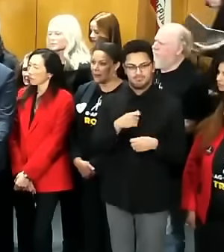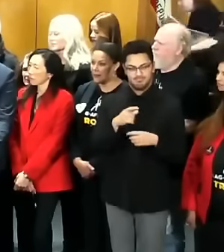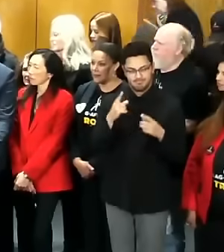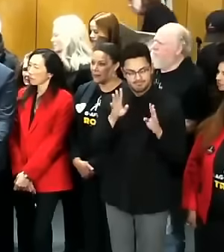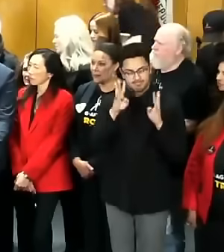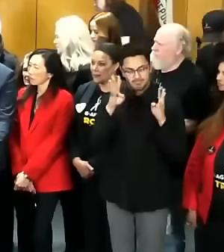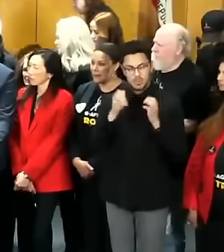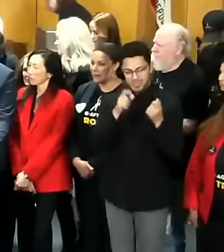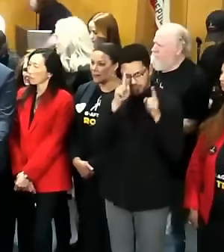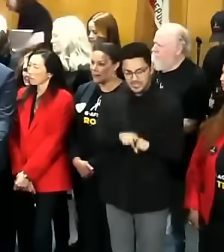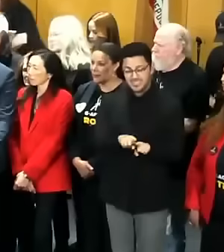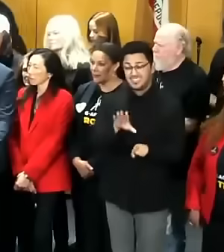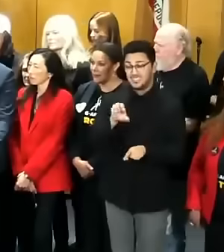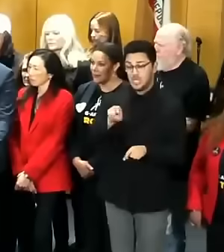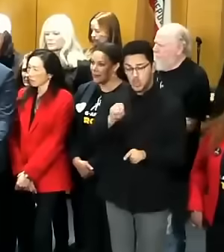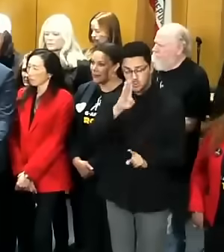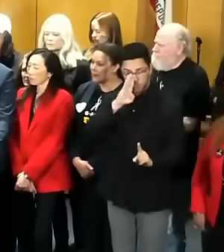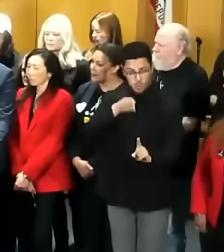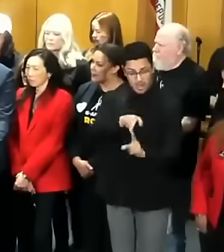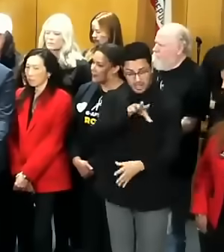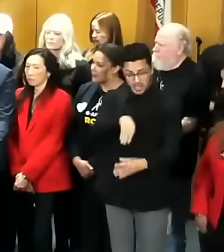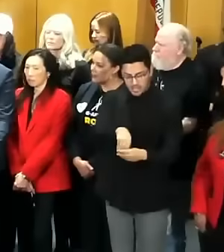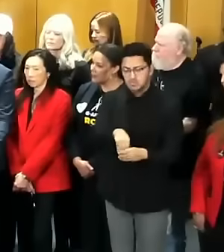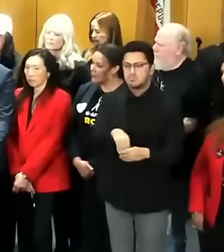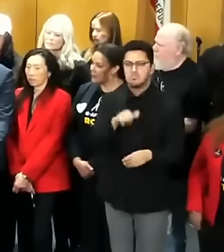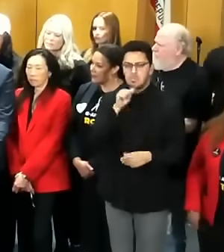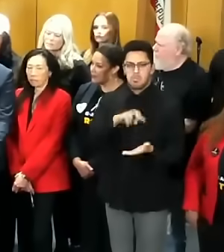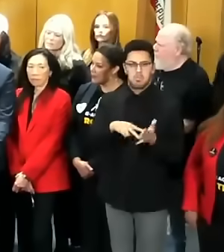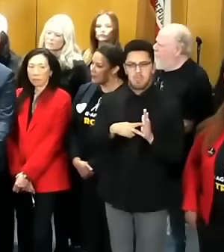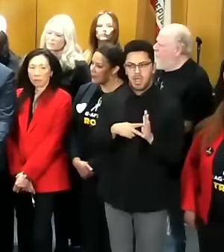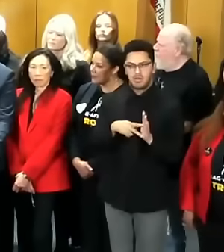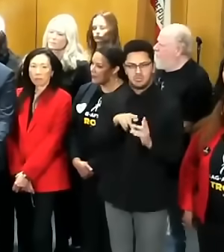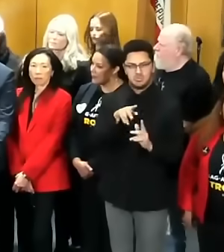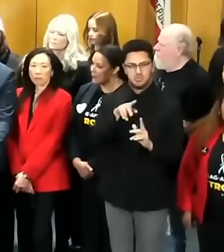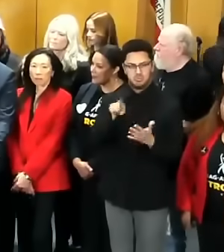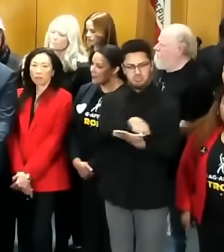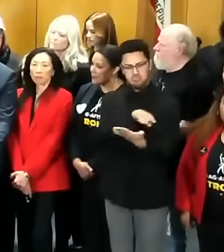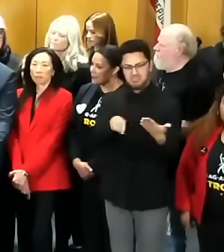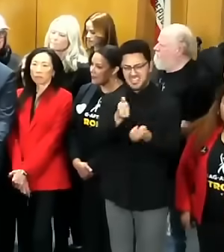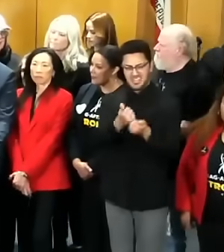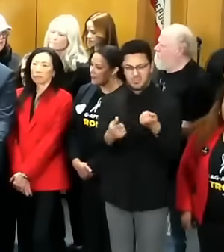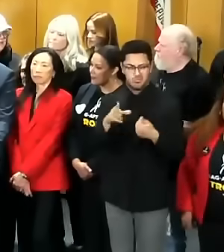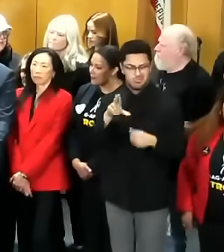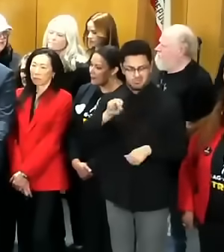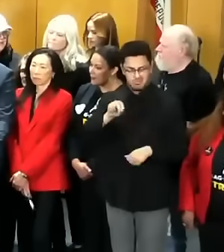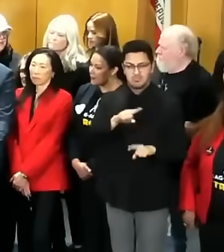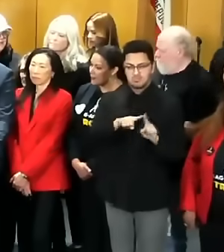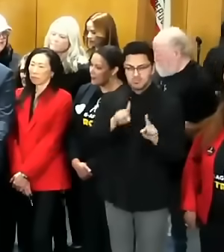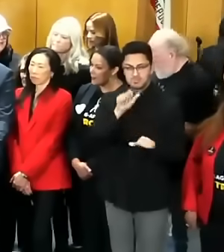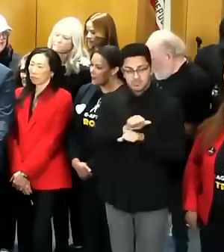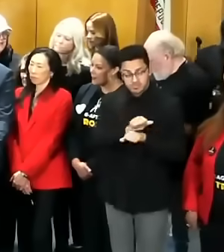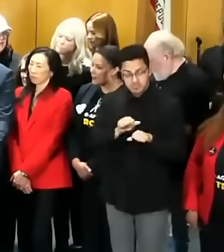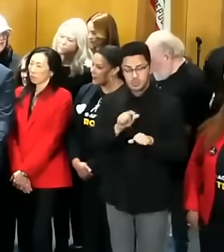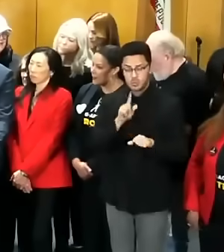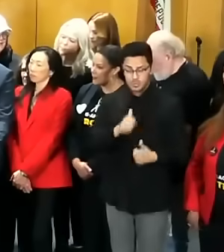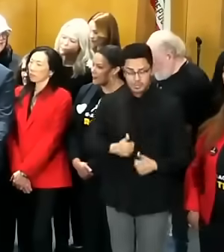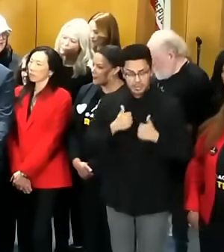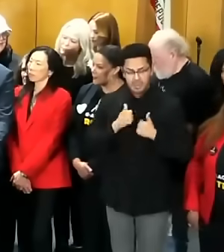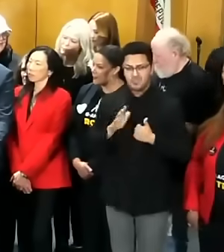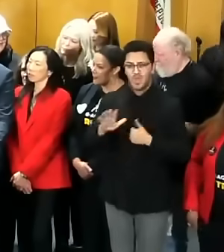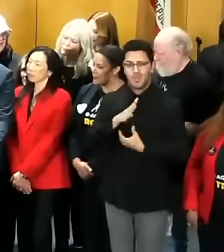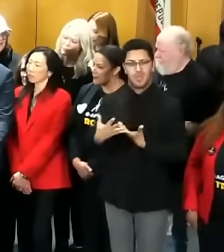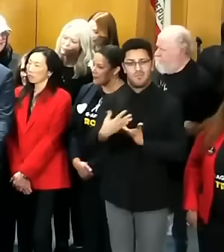CEOs directly engaged. That's not meant as an aspersion to anyone, but it is a reality that their involvement